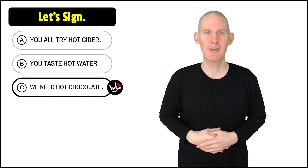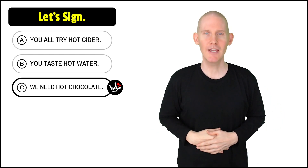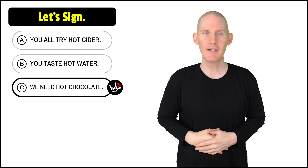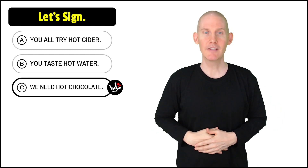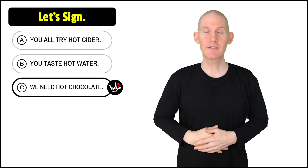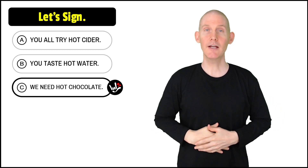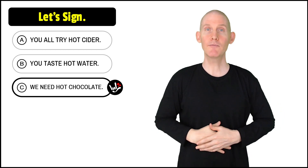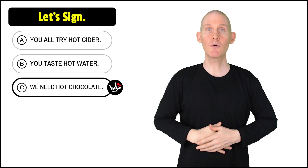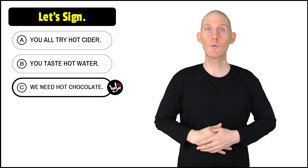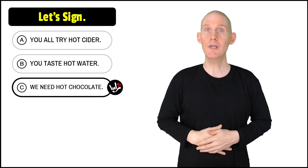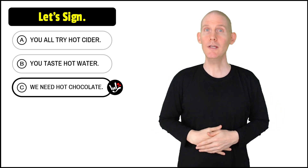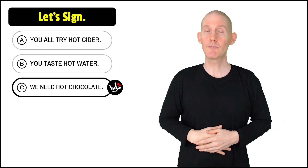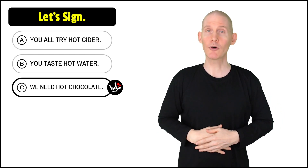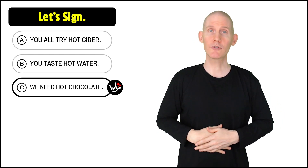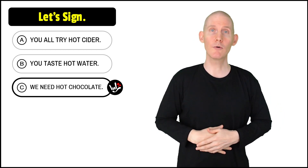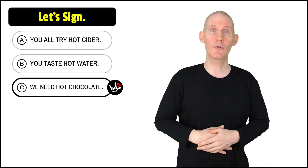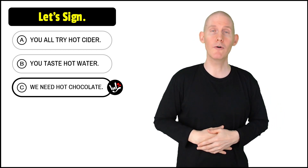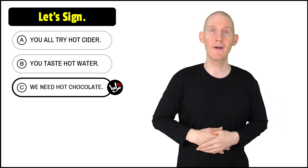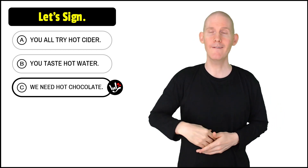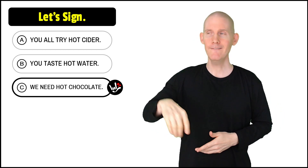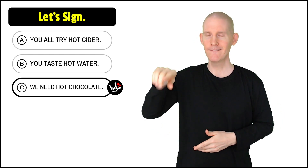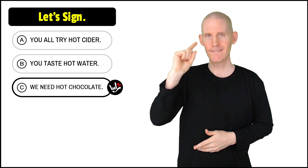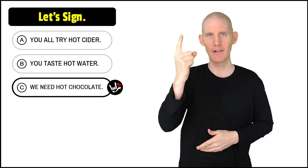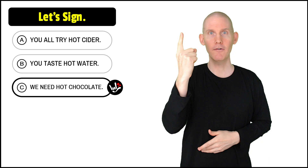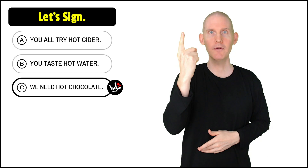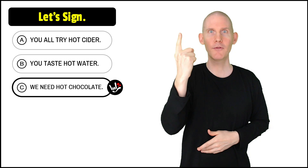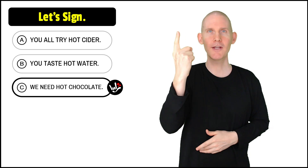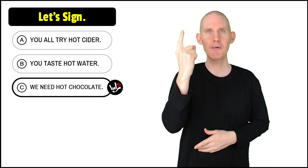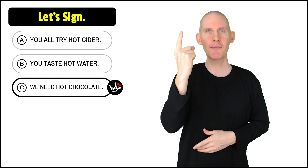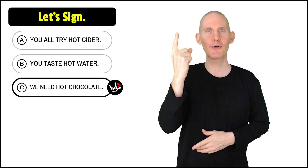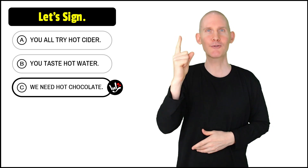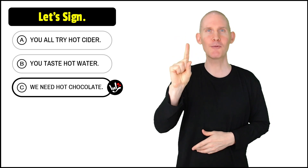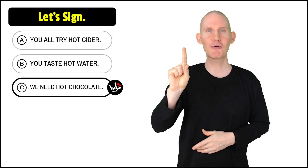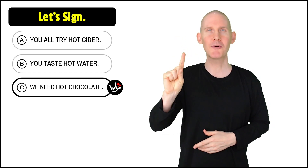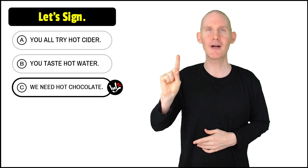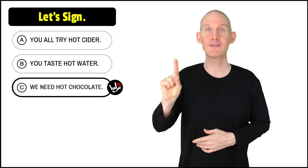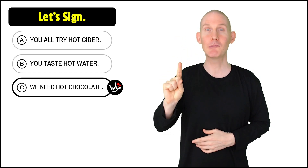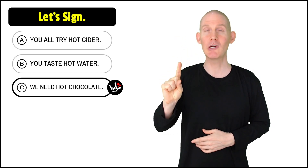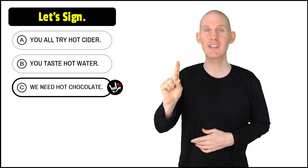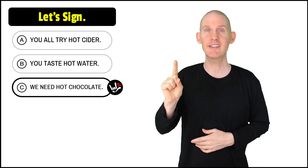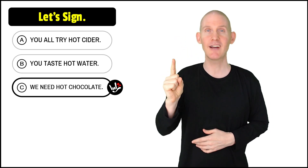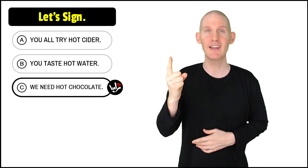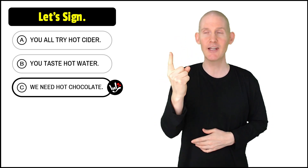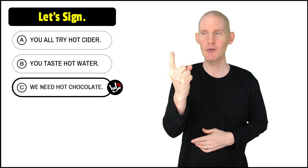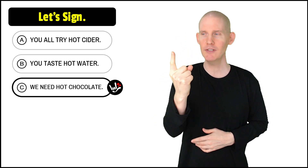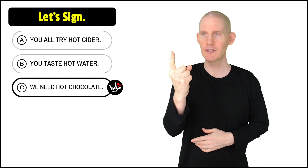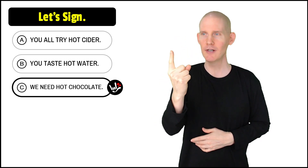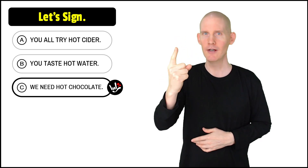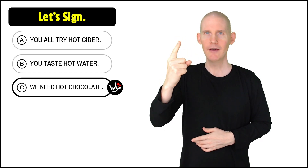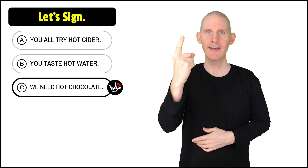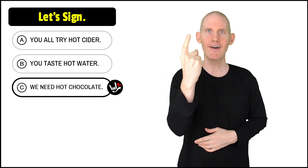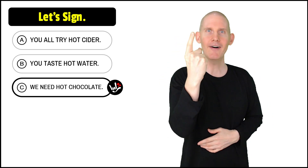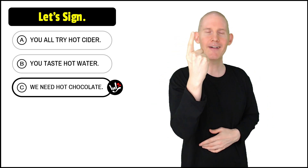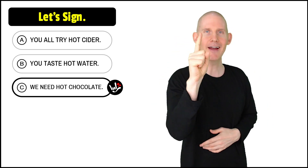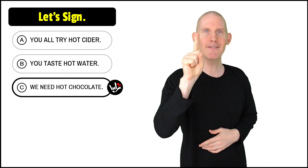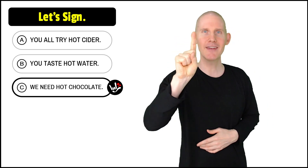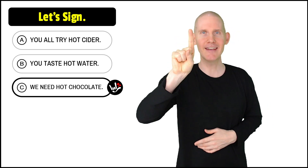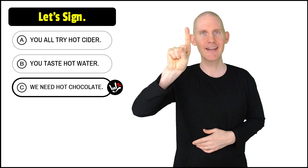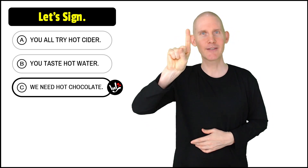Okay, the sign for we, personal pronoun. Lovely thing about personal pronouns in American Sign Language, they all have the index